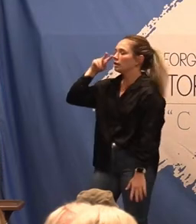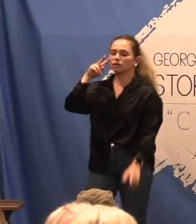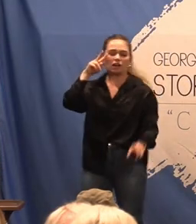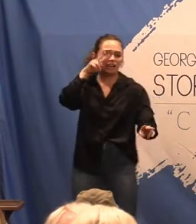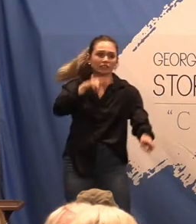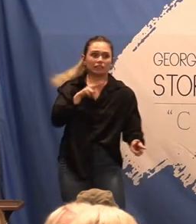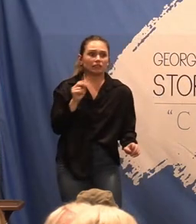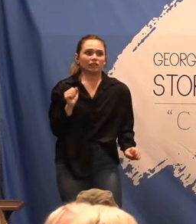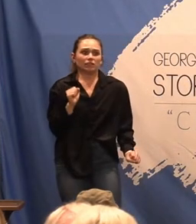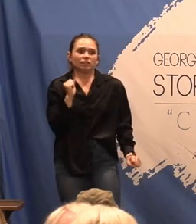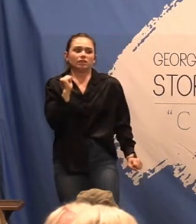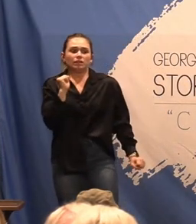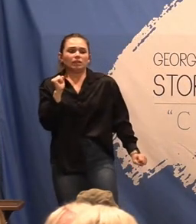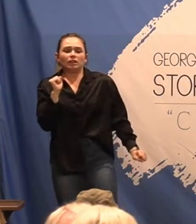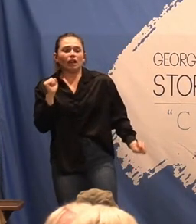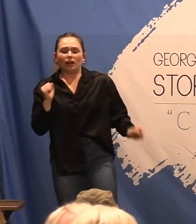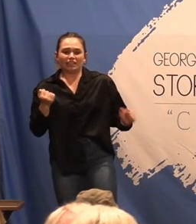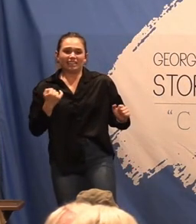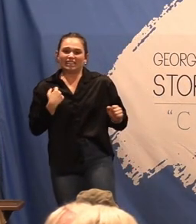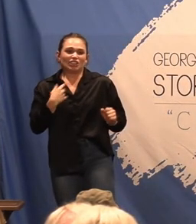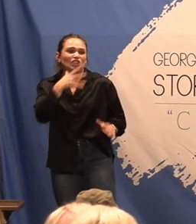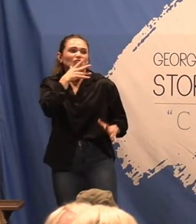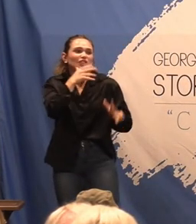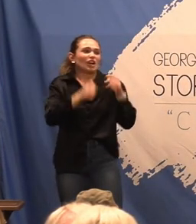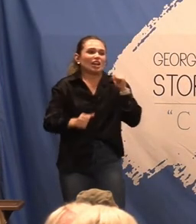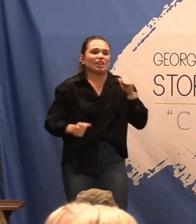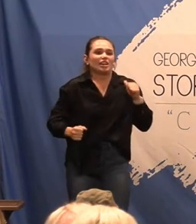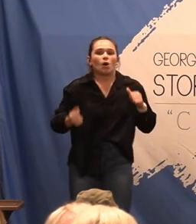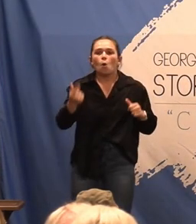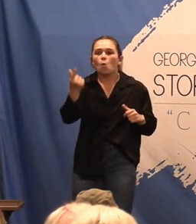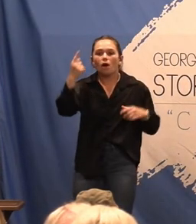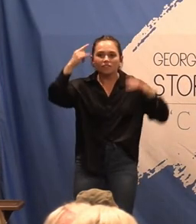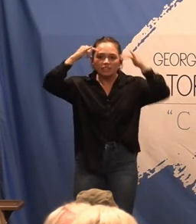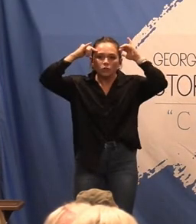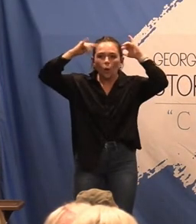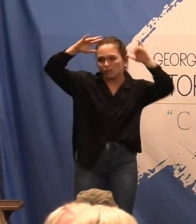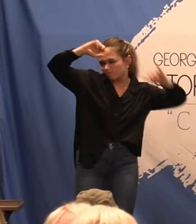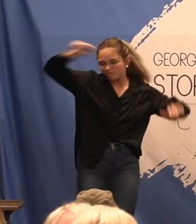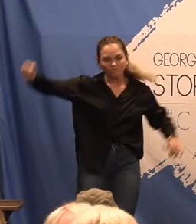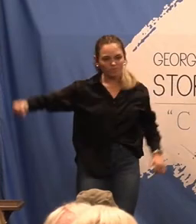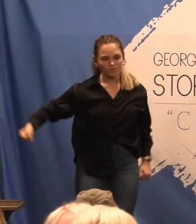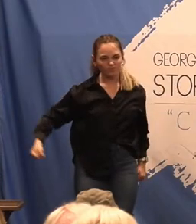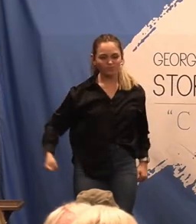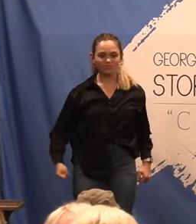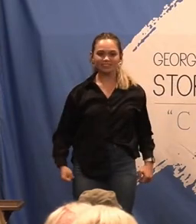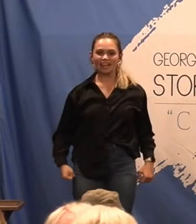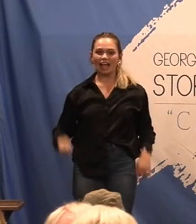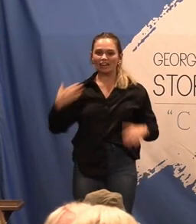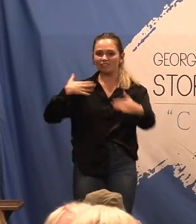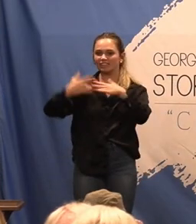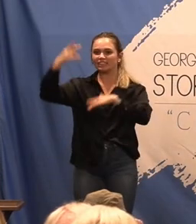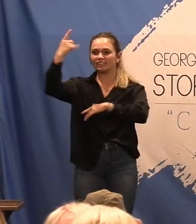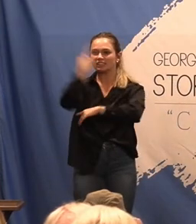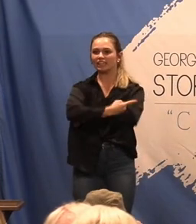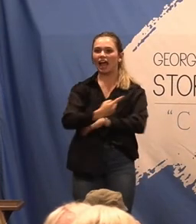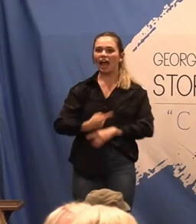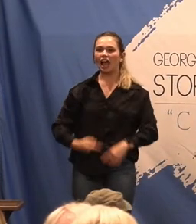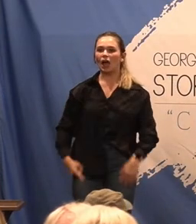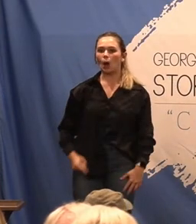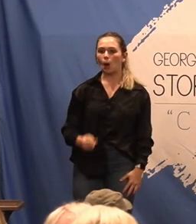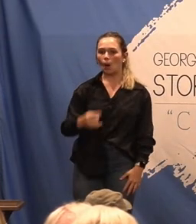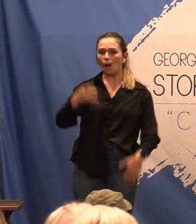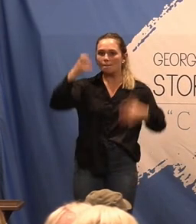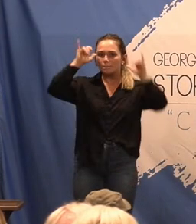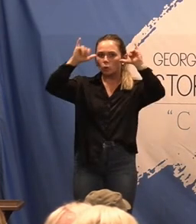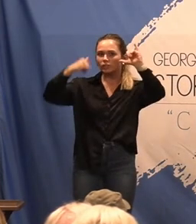shook his shivers. And just to be mean, she ripped off one of his horns. And ever since that day, bulls have